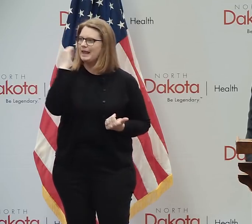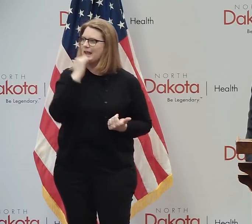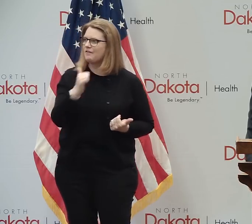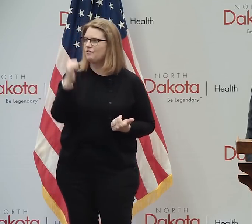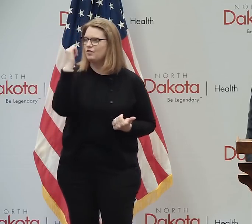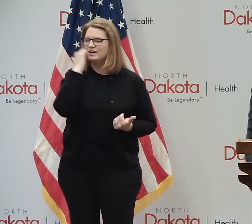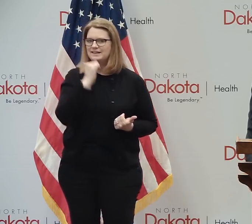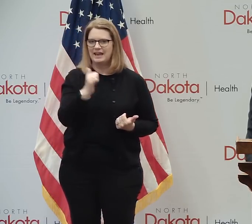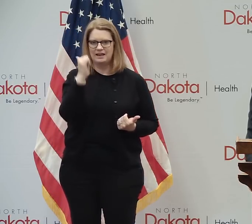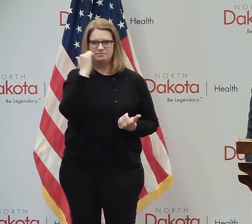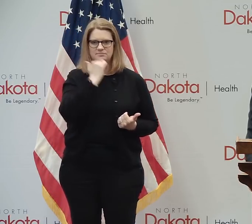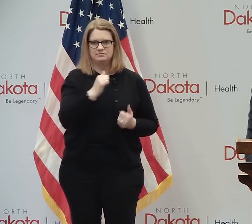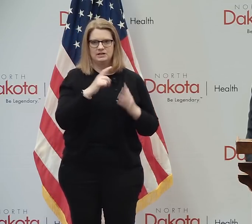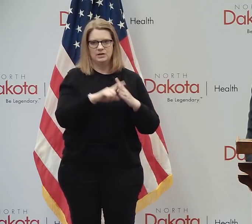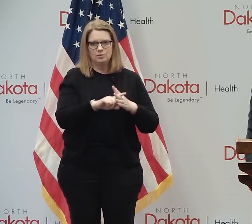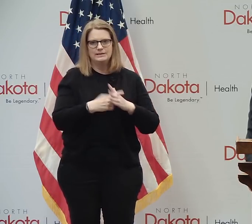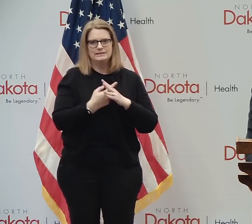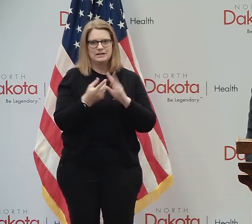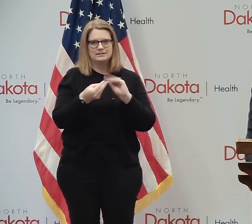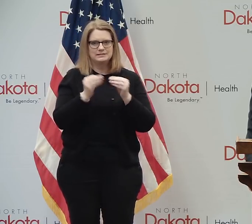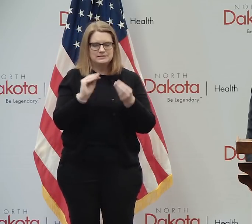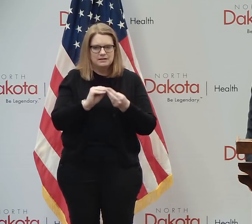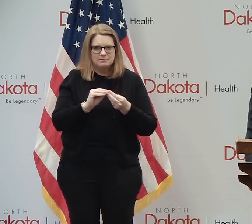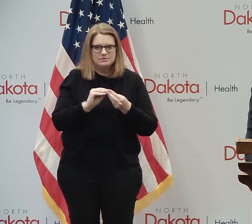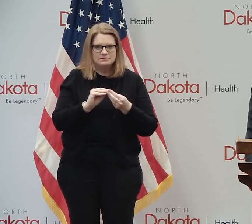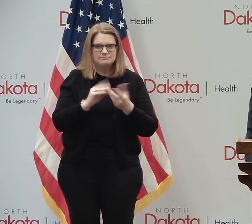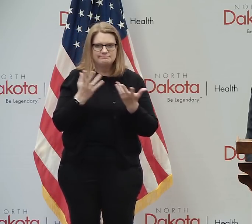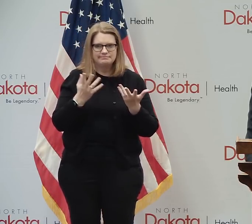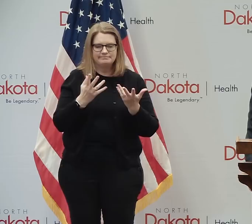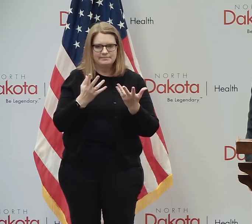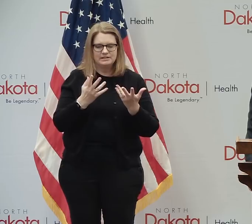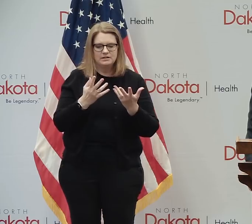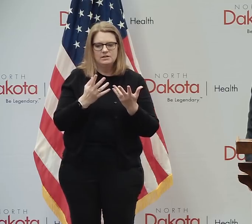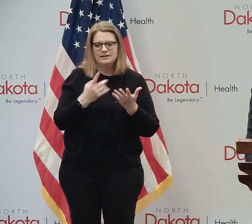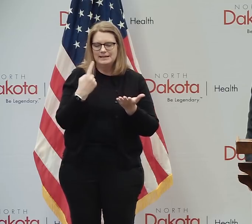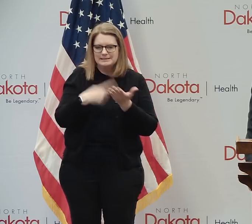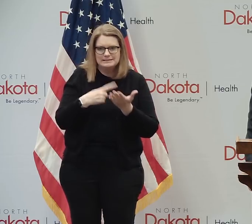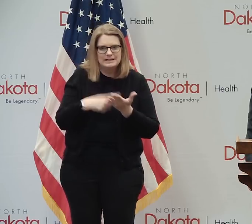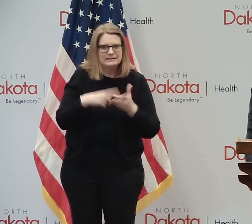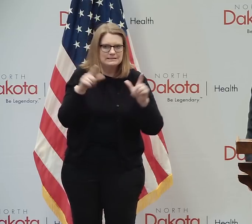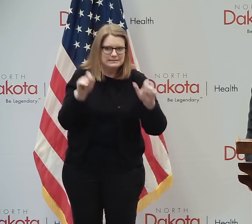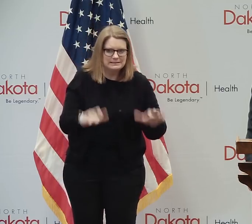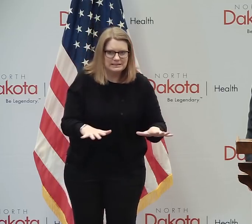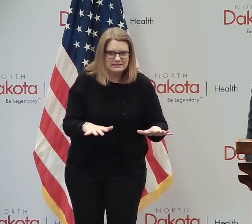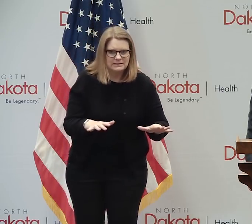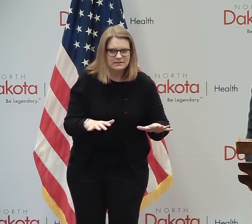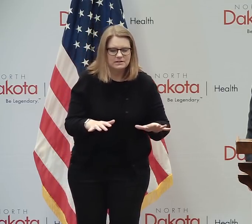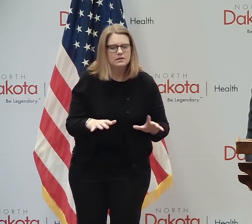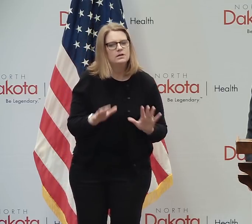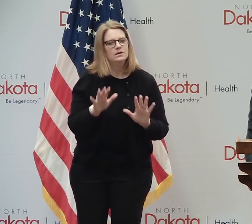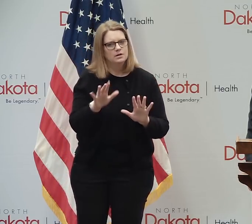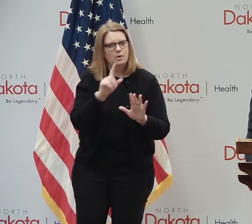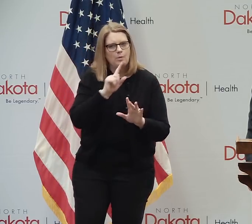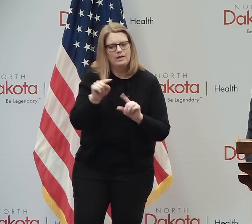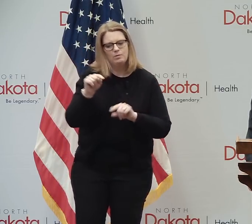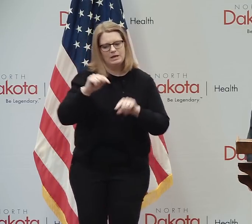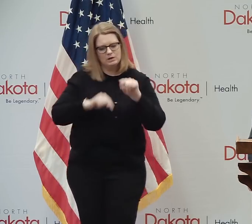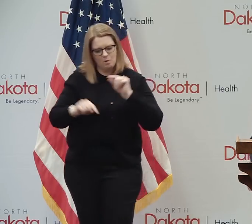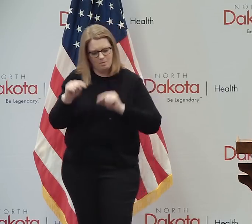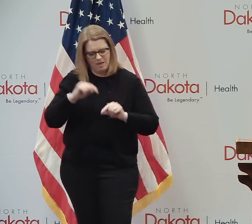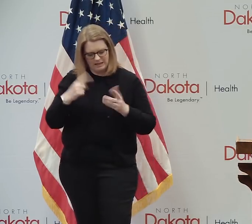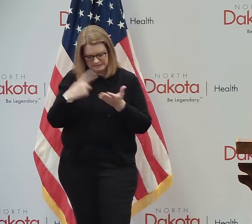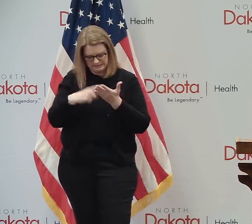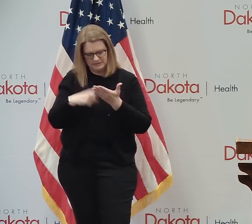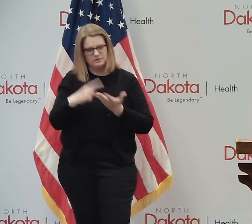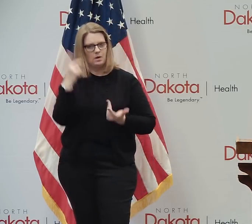began these conferences by talking about testing, and I think it's important to just revisit why we talk